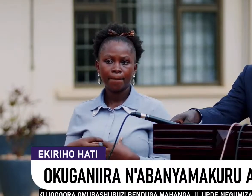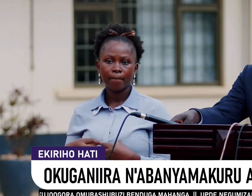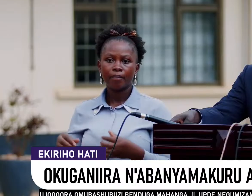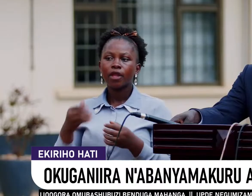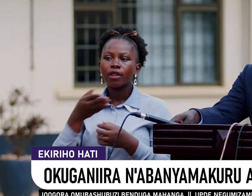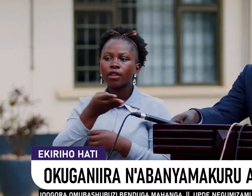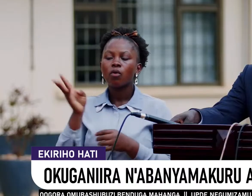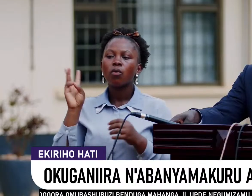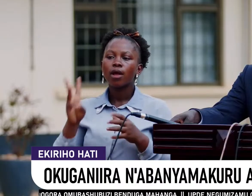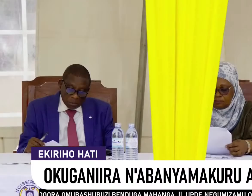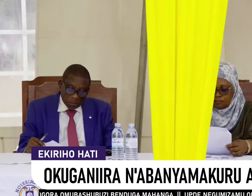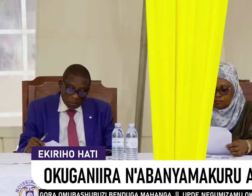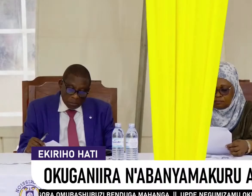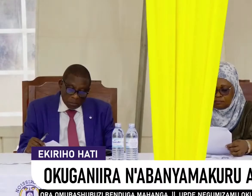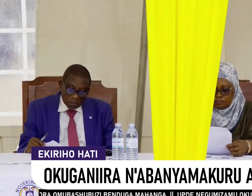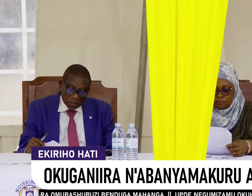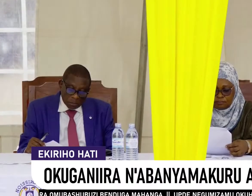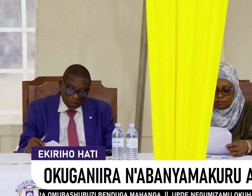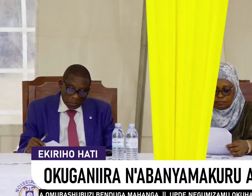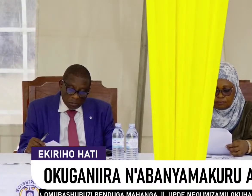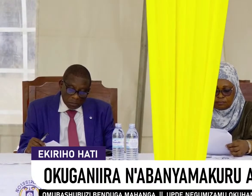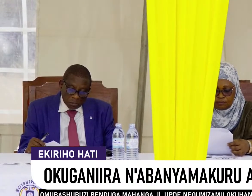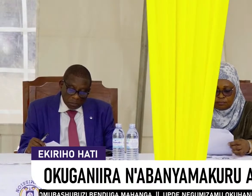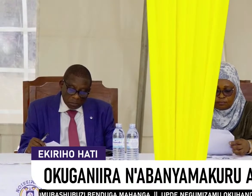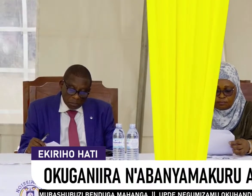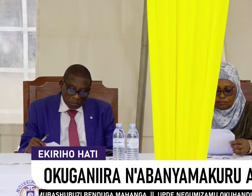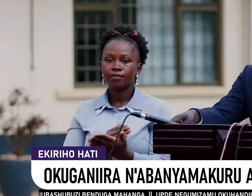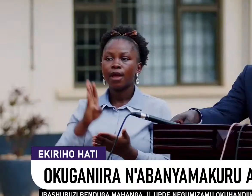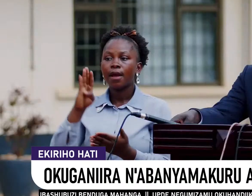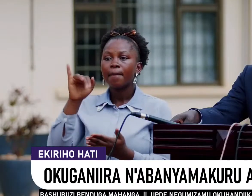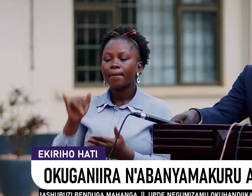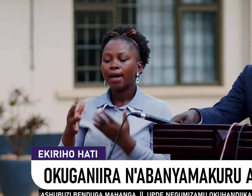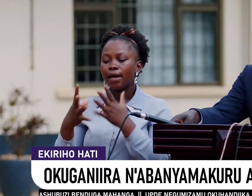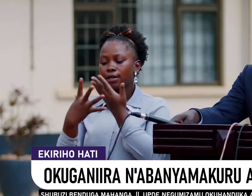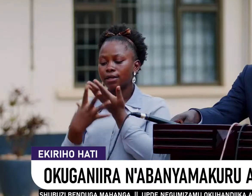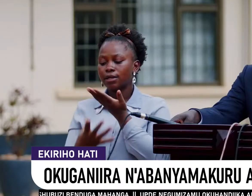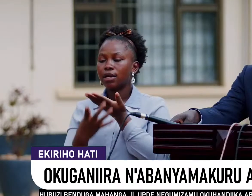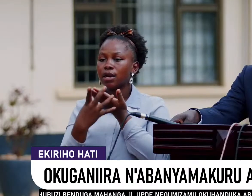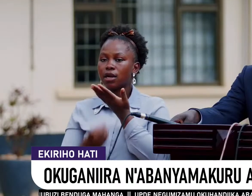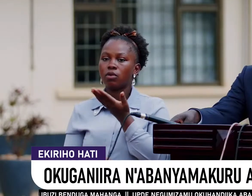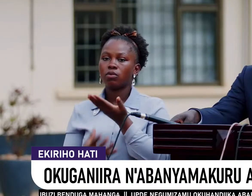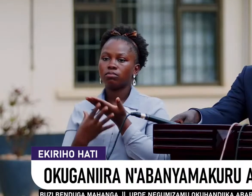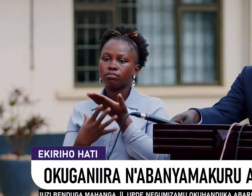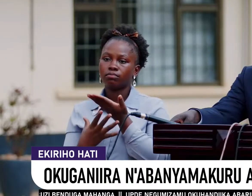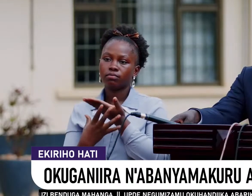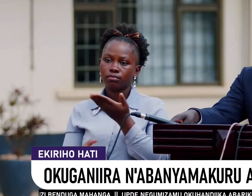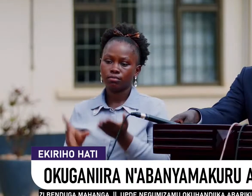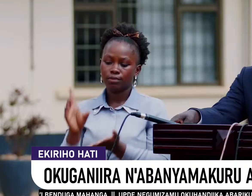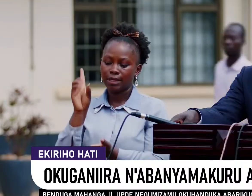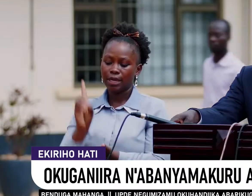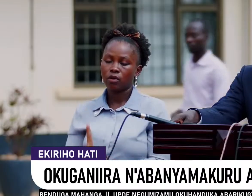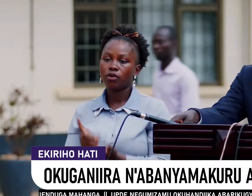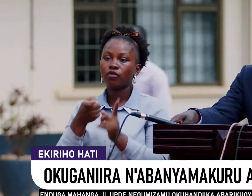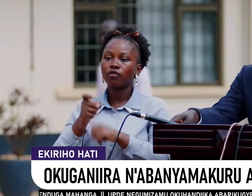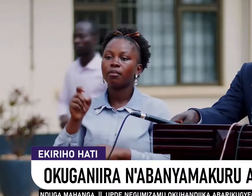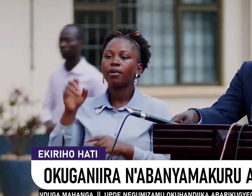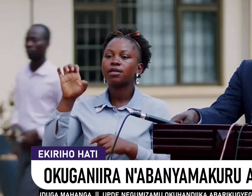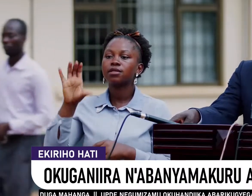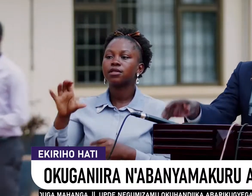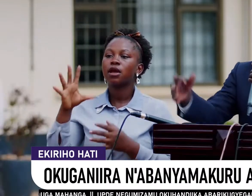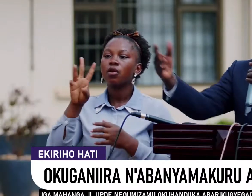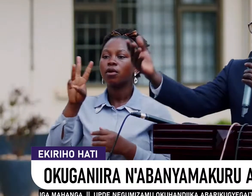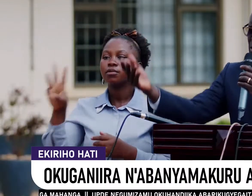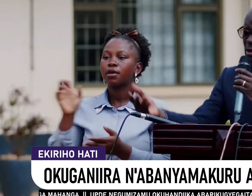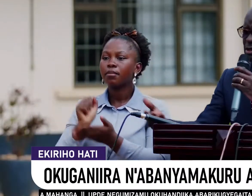they will access the nomination forms by downloading them from the electoral commission website, because we